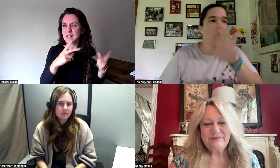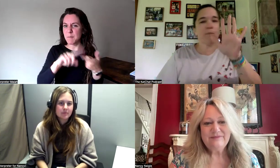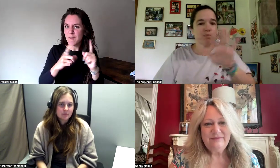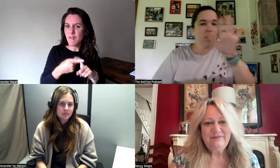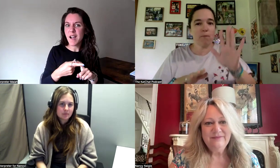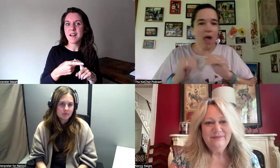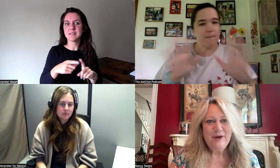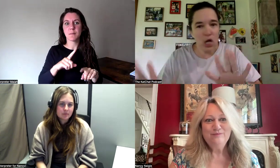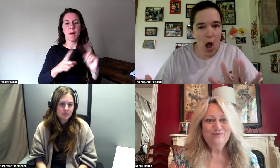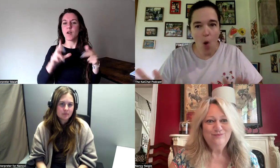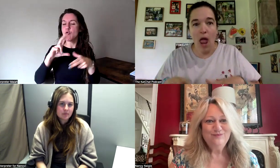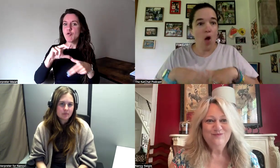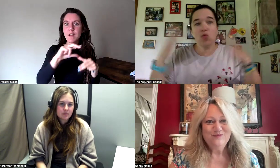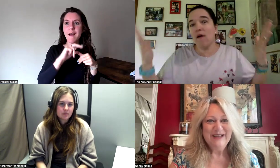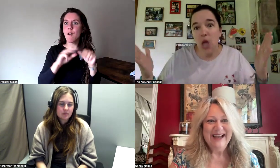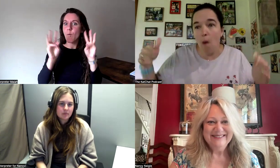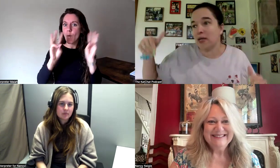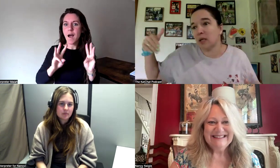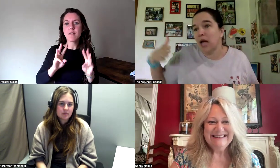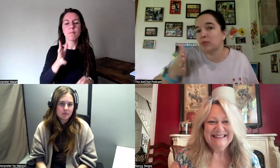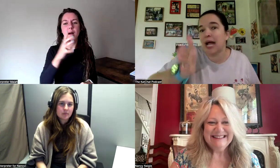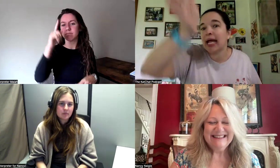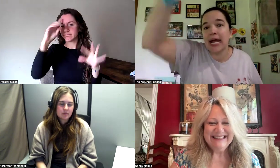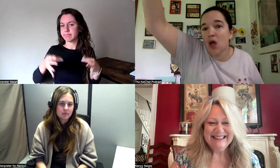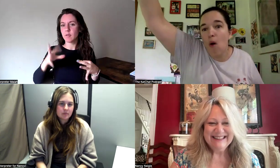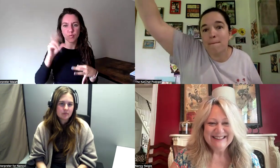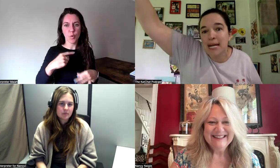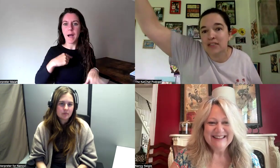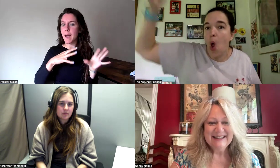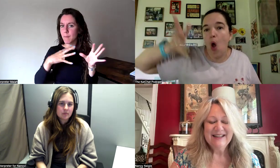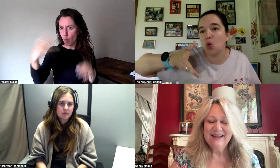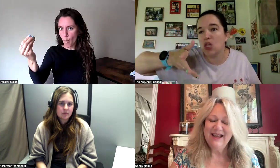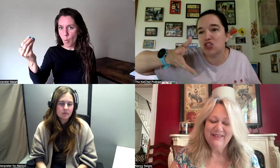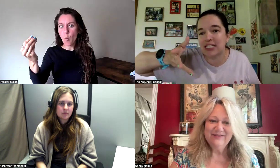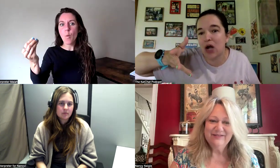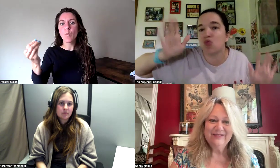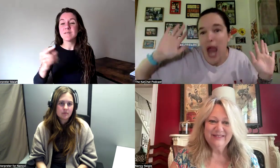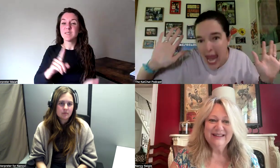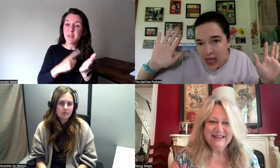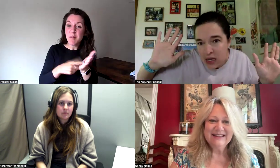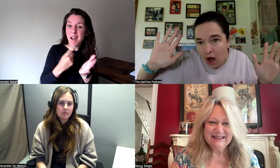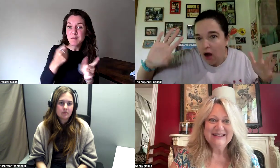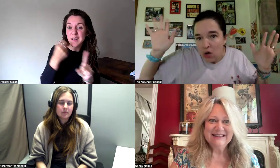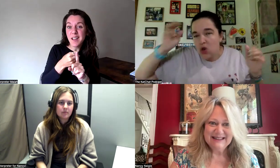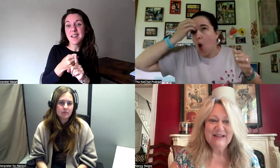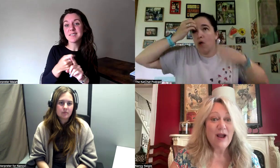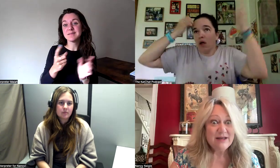She goes, no, no, I'm gonna go. You never know, because sometimes like a hit or a miss, and you will just get